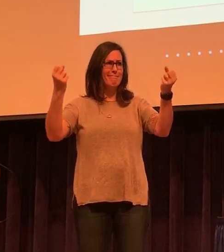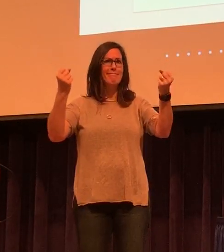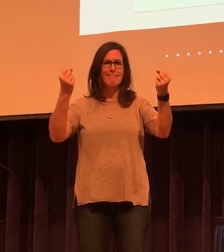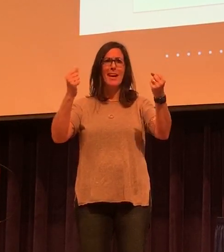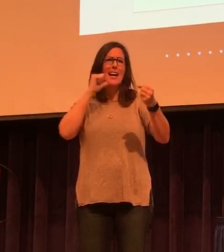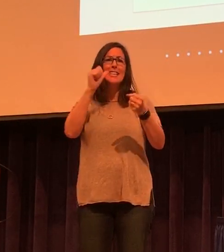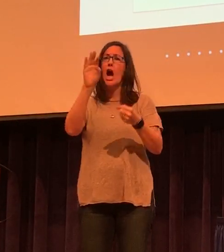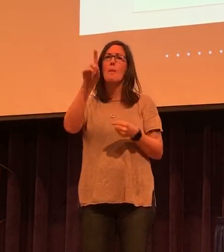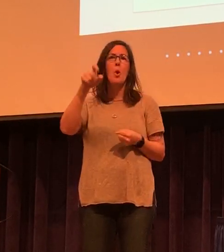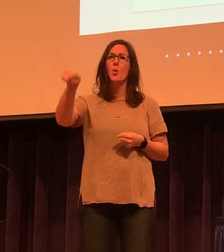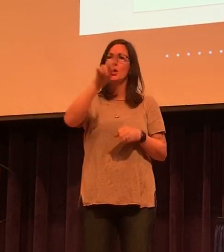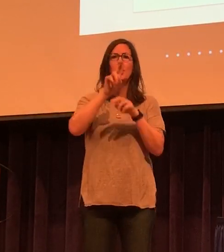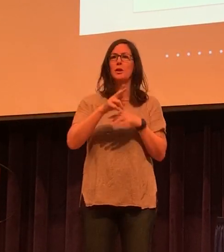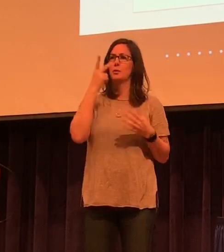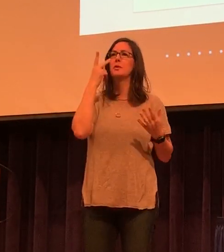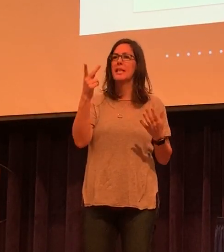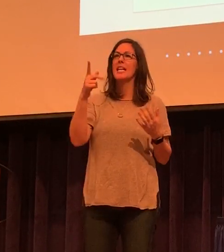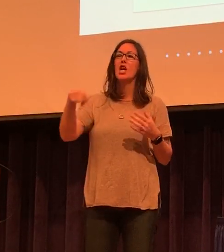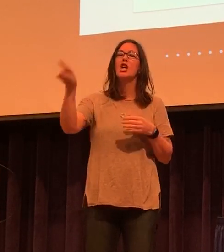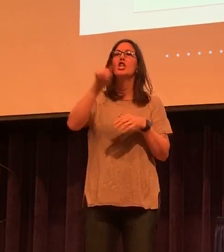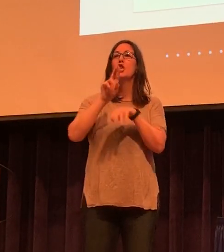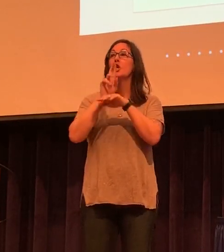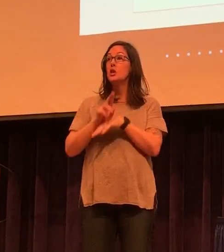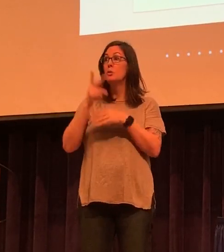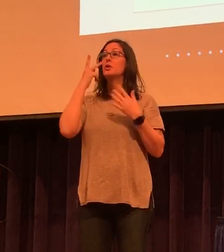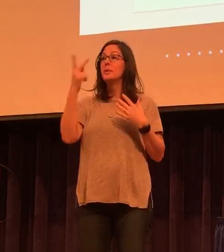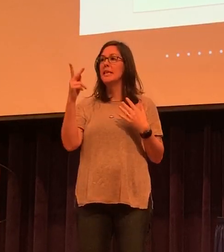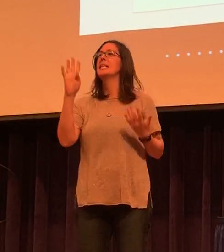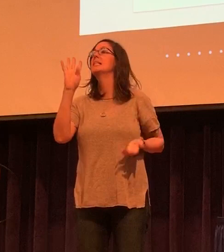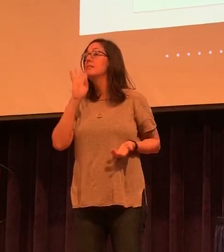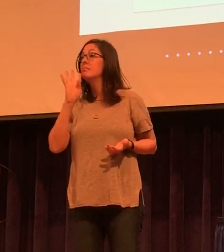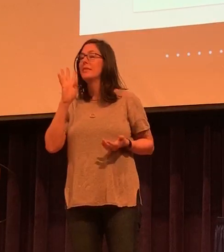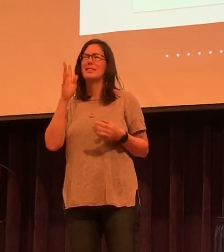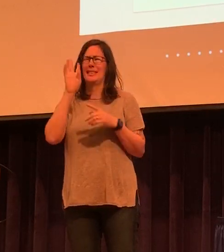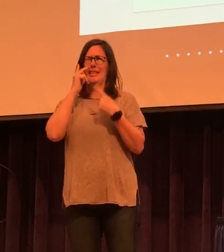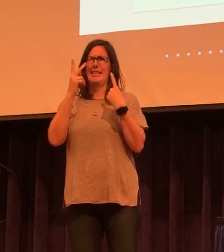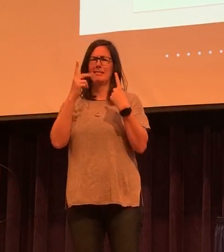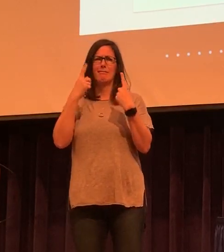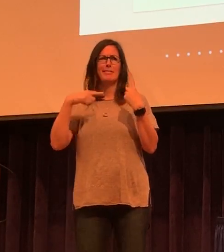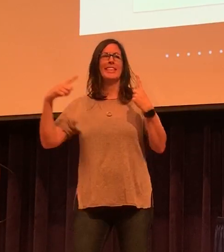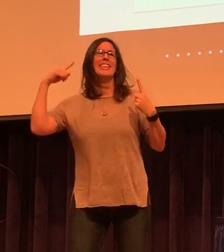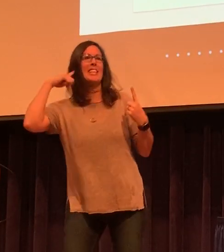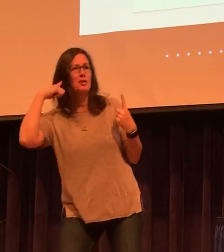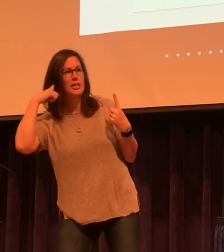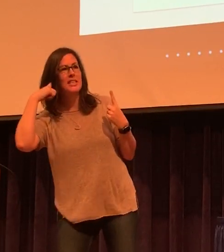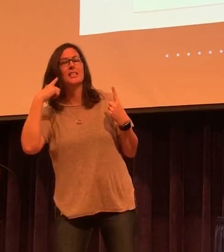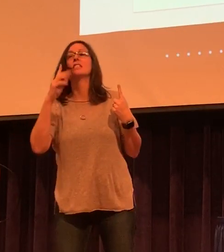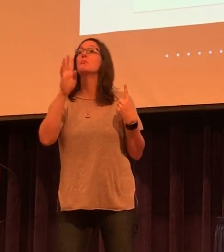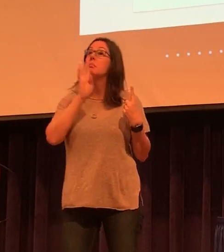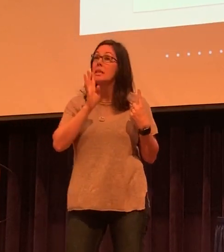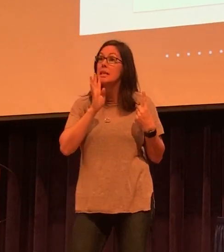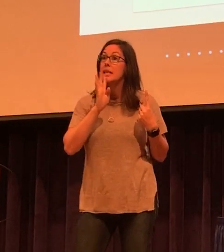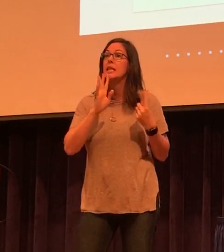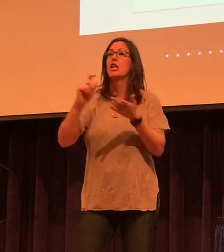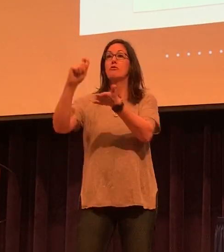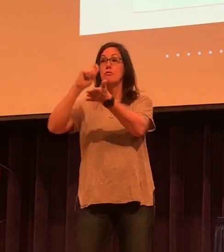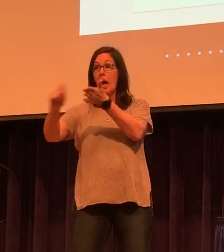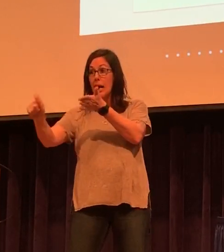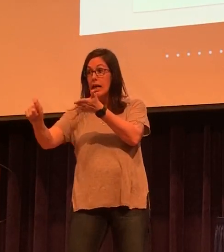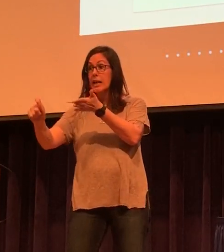to communicate. So I used sign language, as you saw in the survey, and as you can